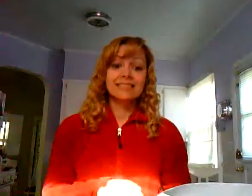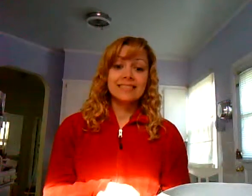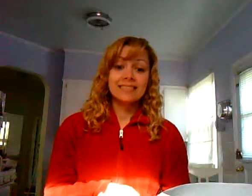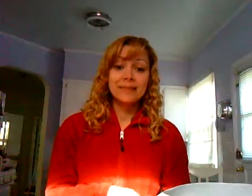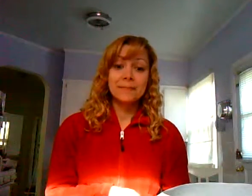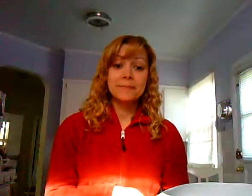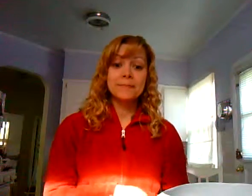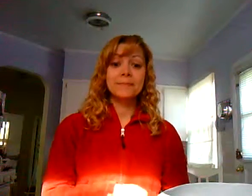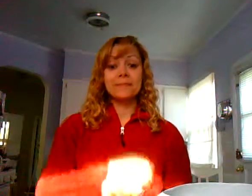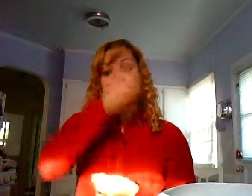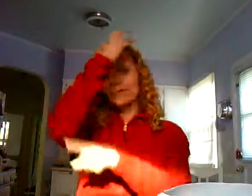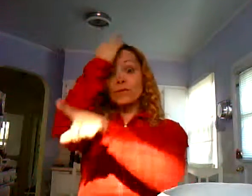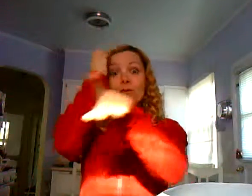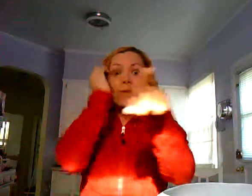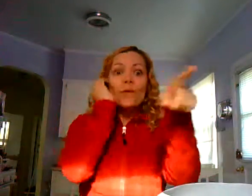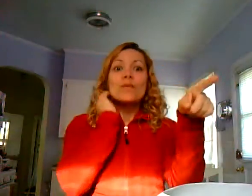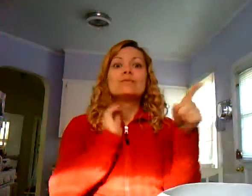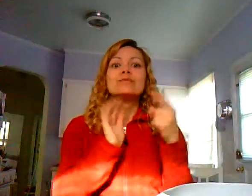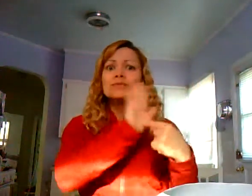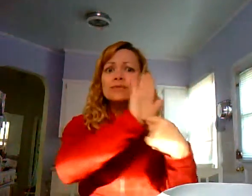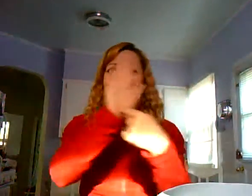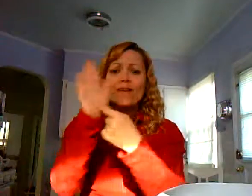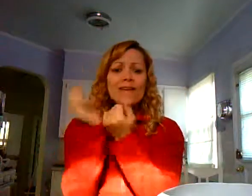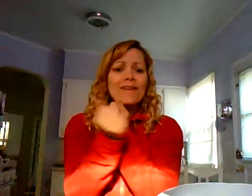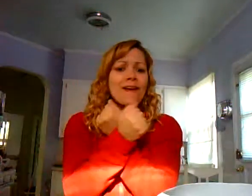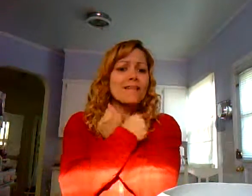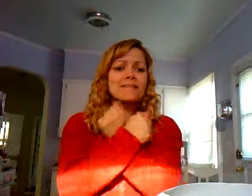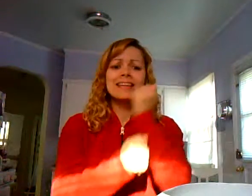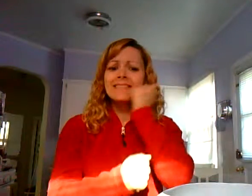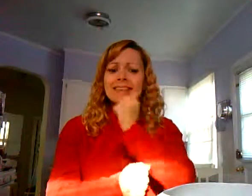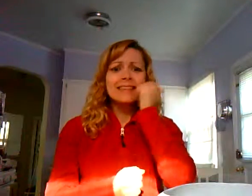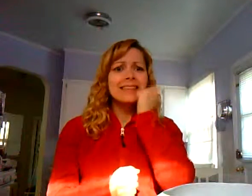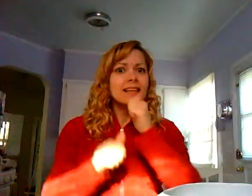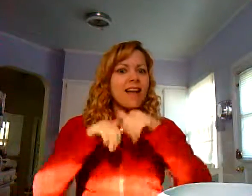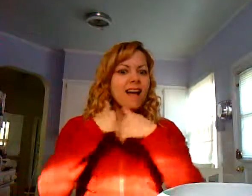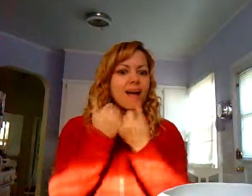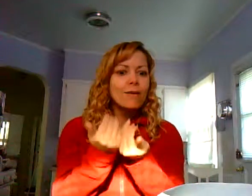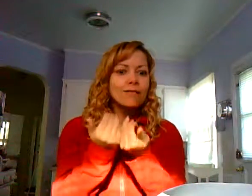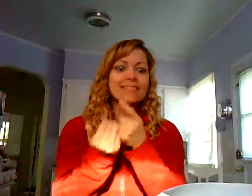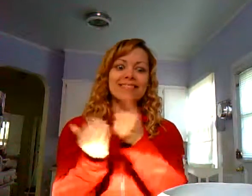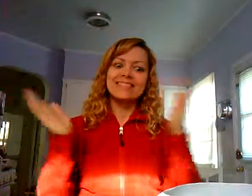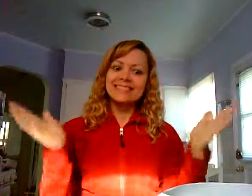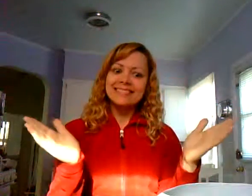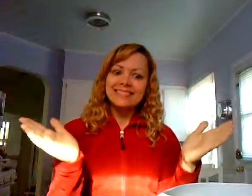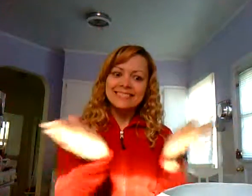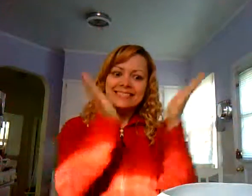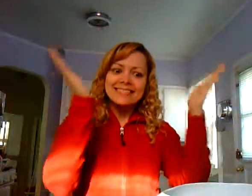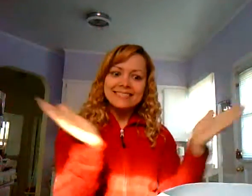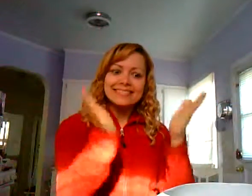the fellowship that's how we get to focus on the right things showing love to one another every day how